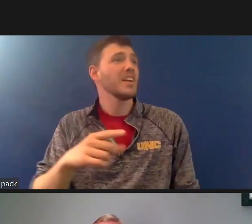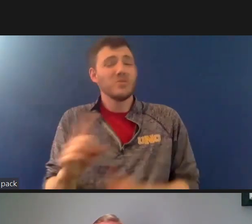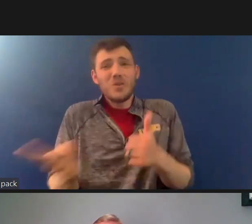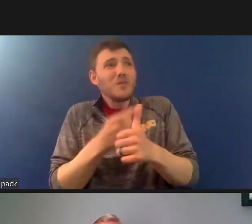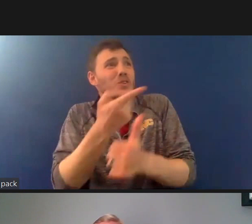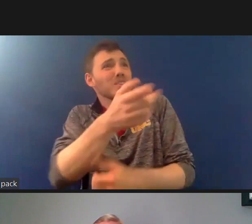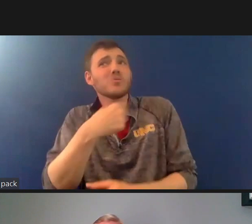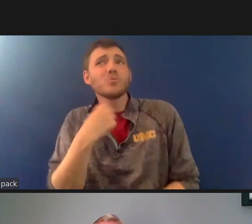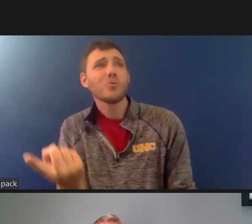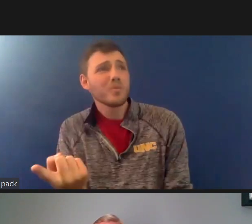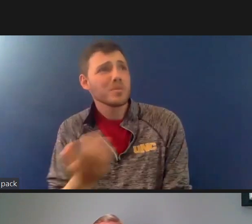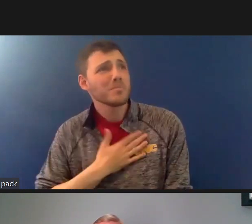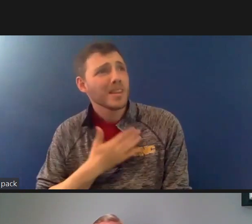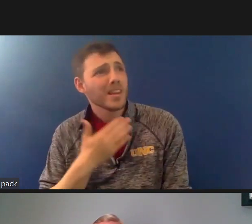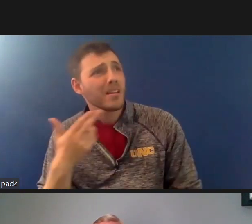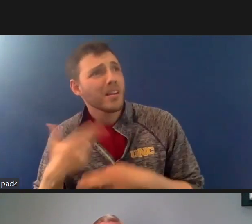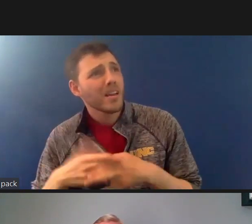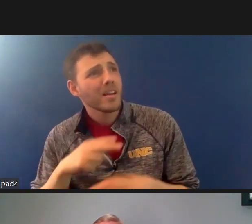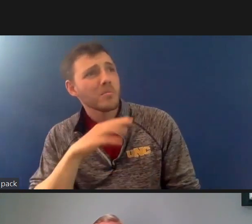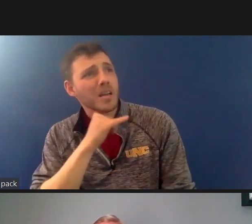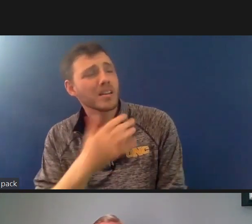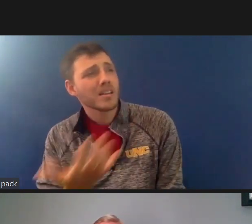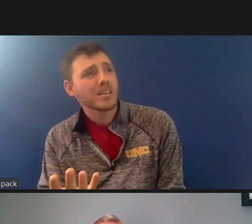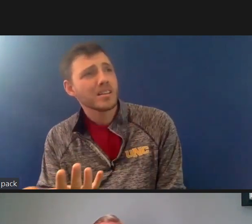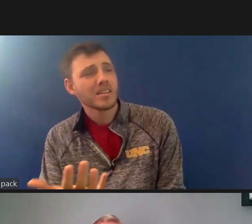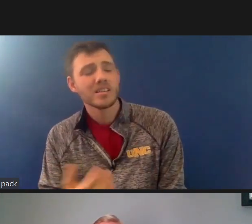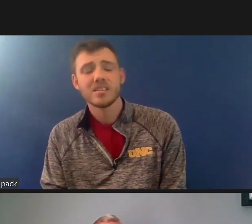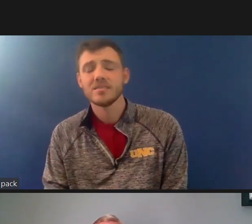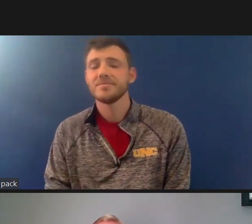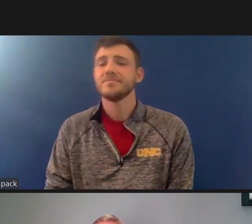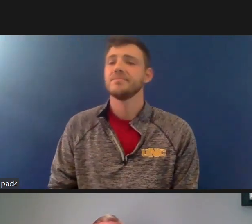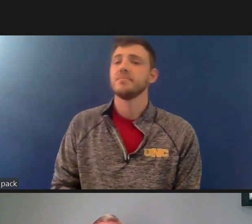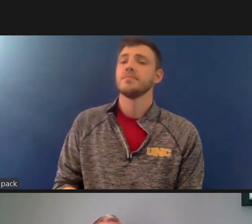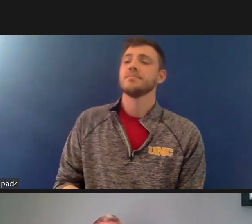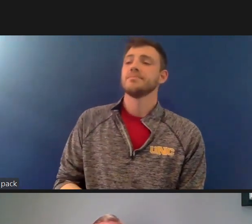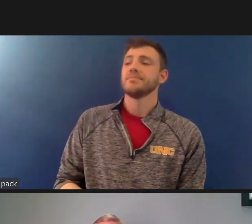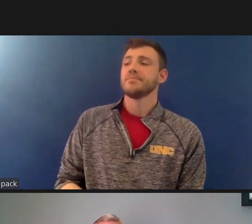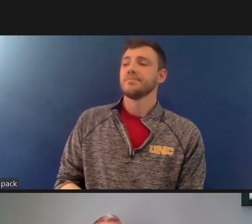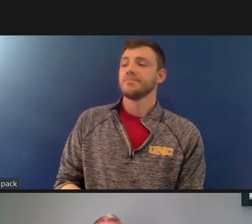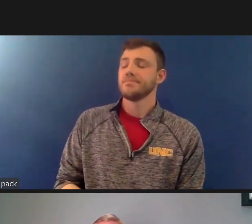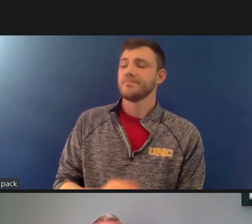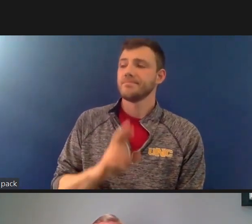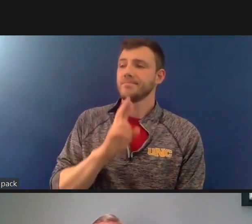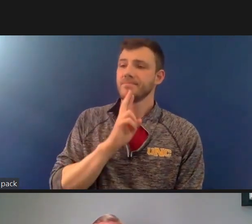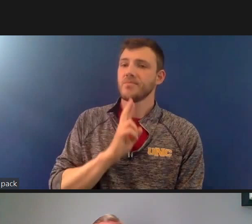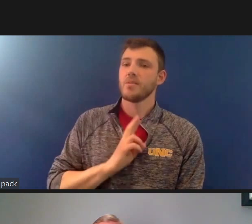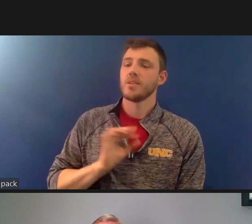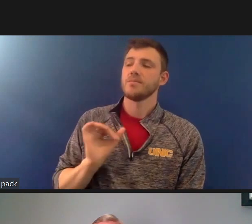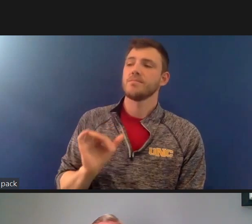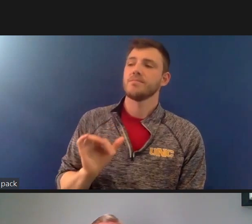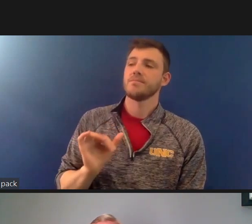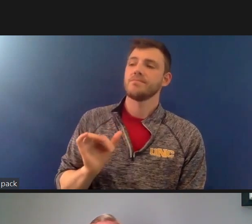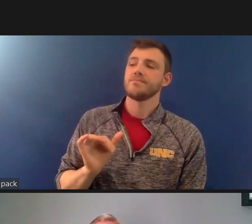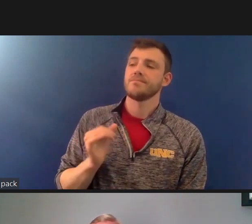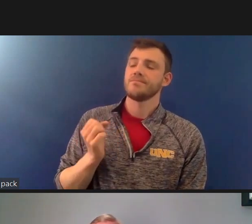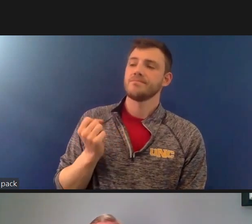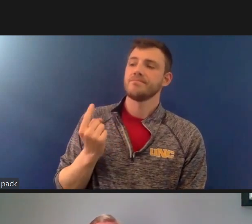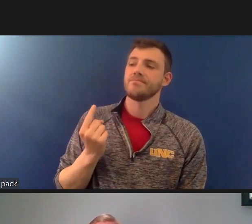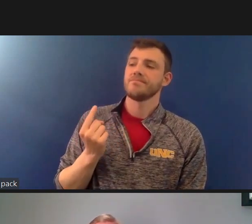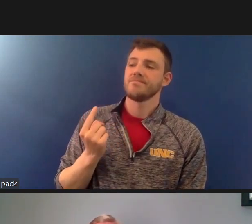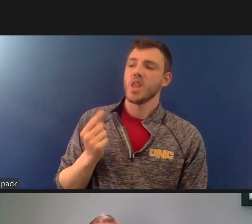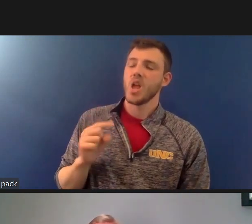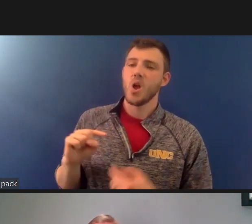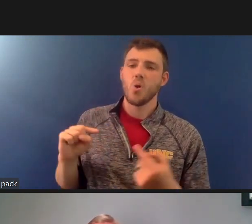out. Stillness descended on them. Ralph, looking with more understanding at Piggy, saw that he was